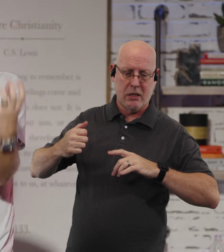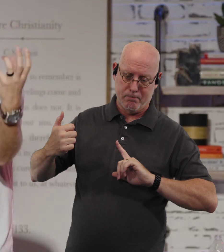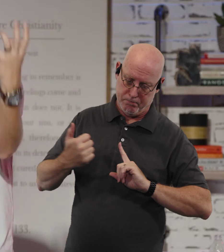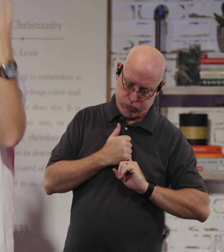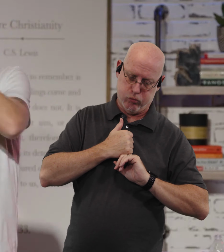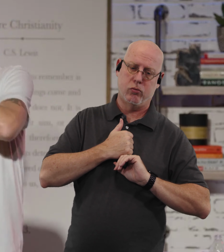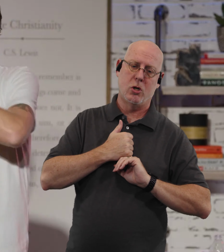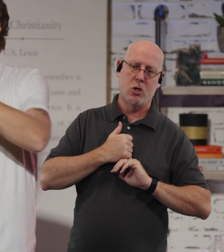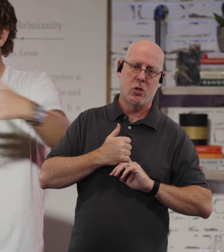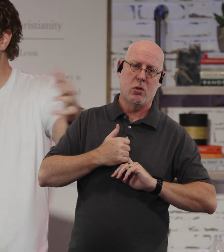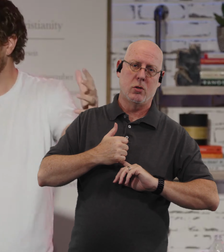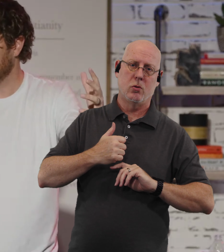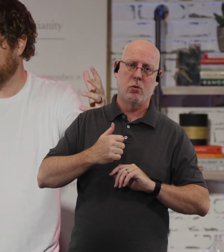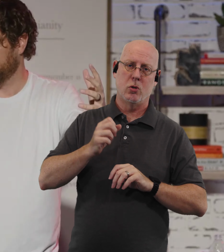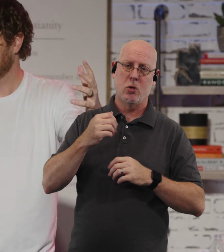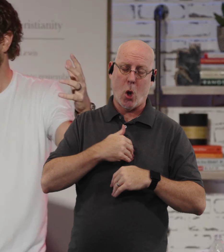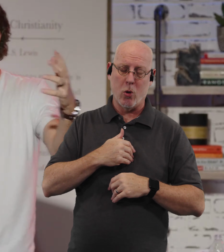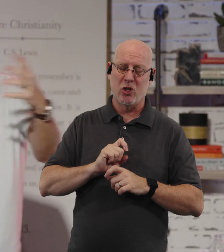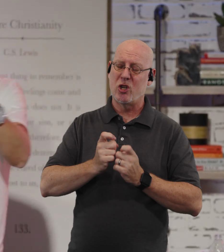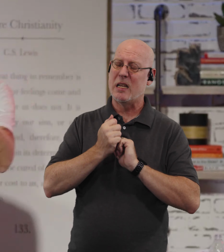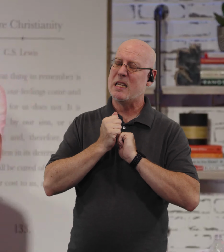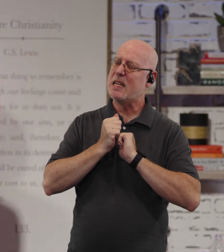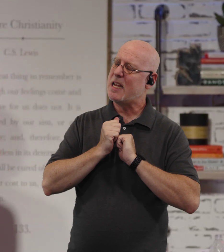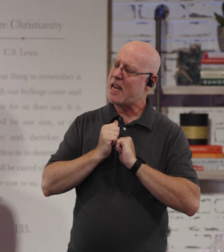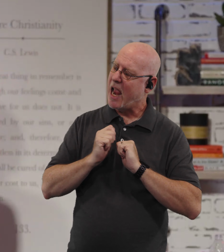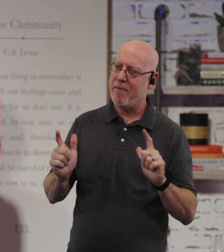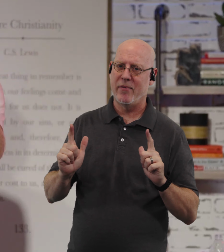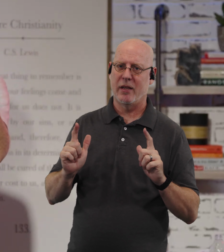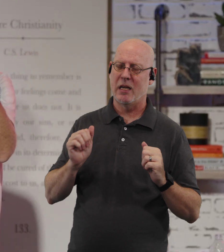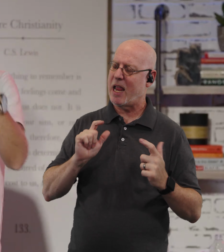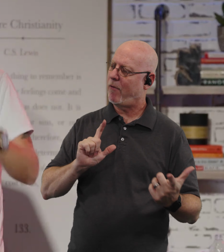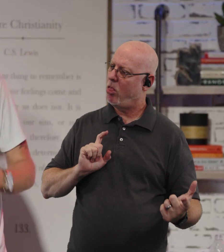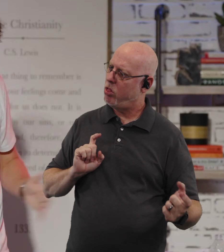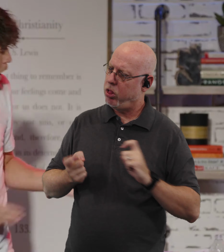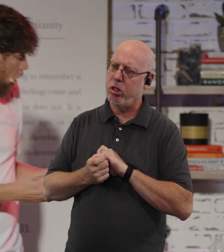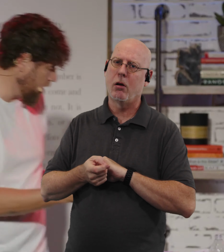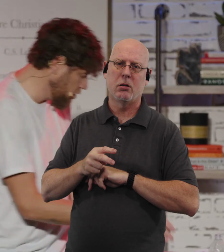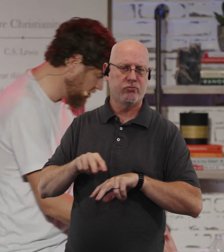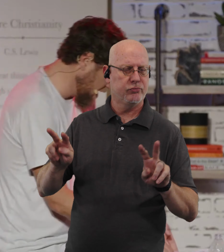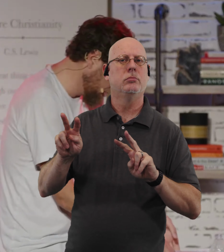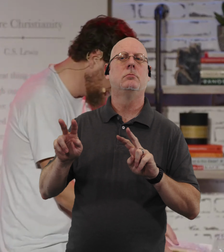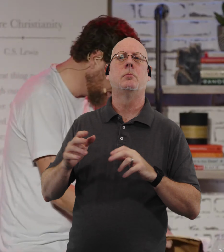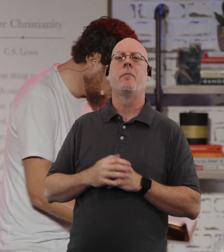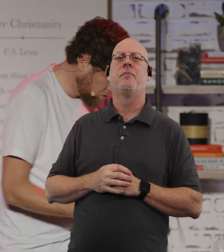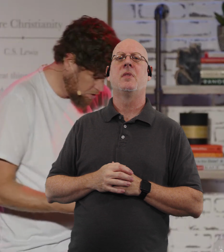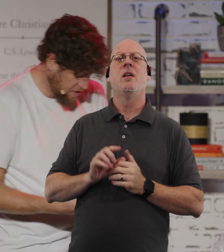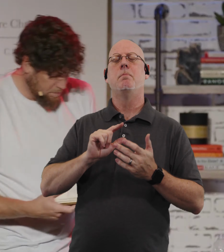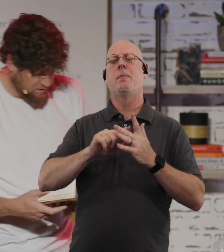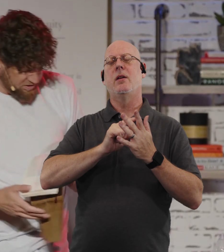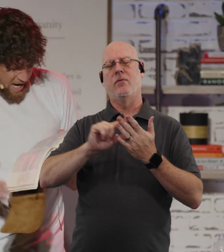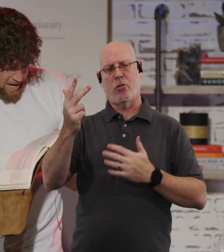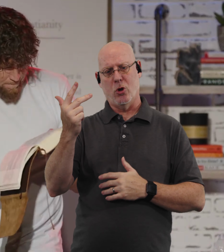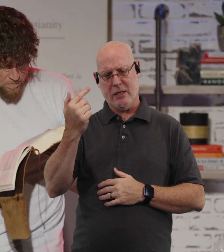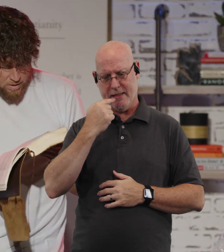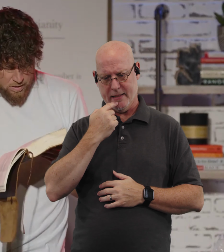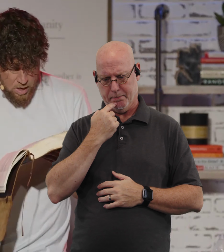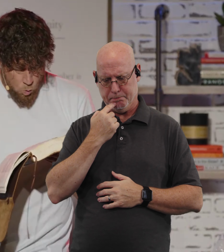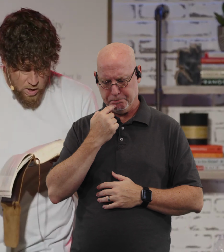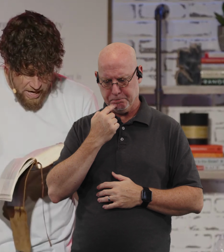heart and soul, it changes everything. Everything's reoriented. And so Paul here says, he begins verse 13 by